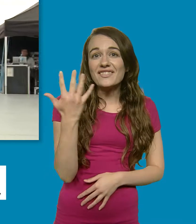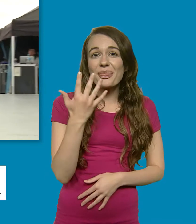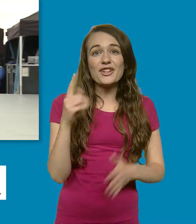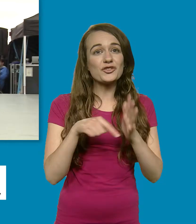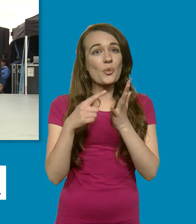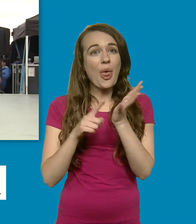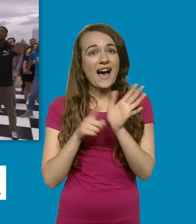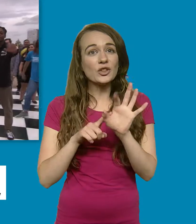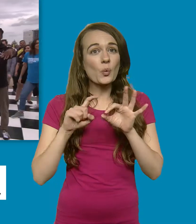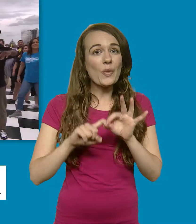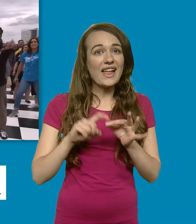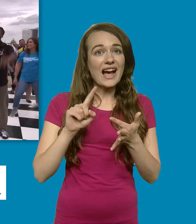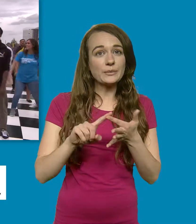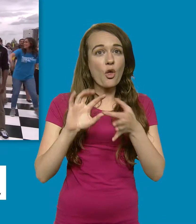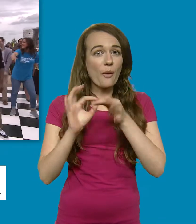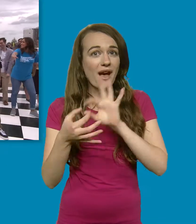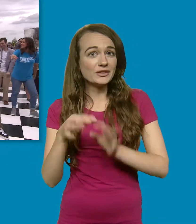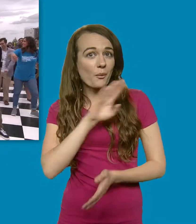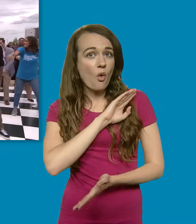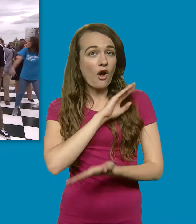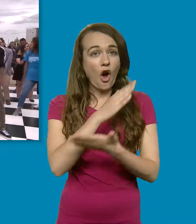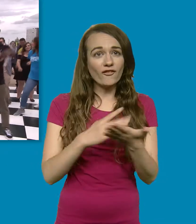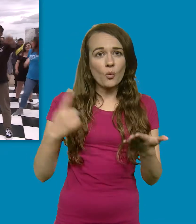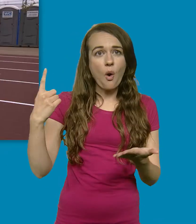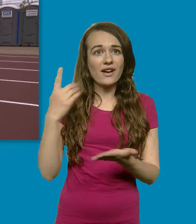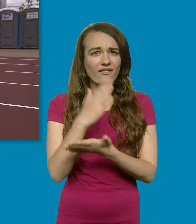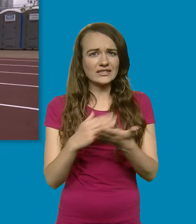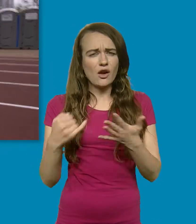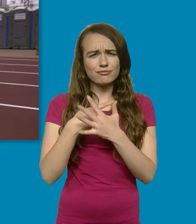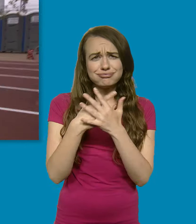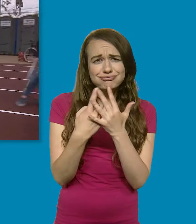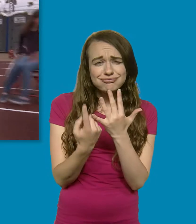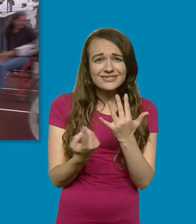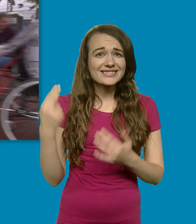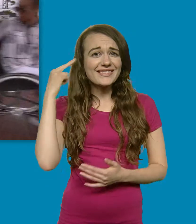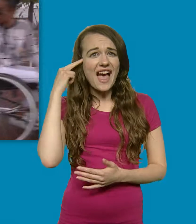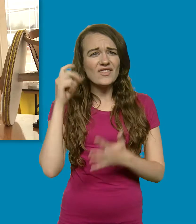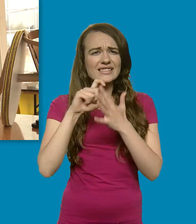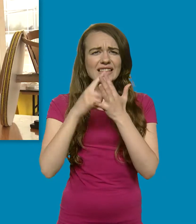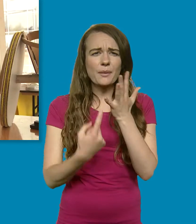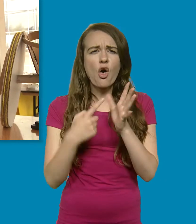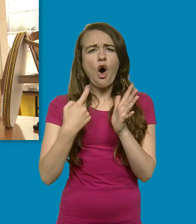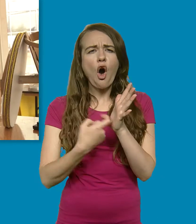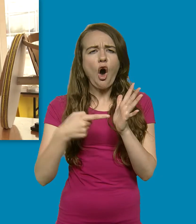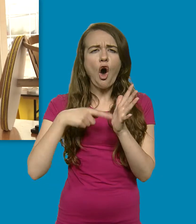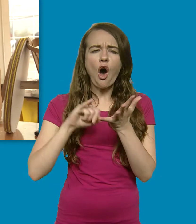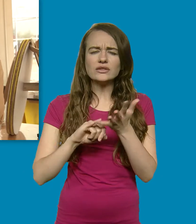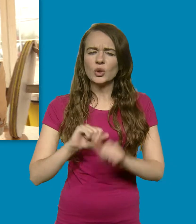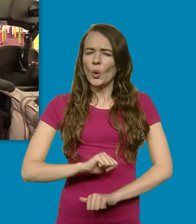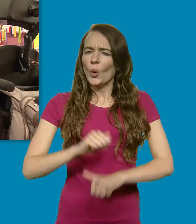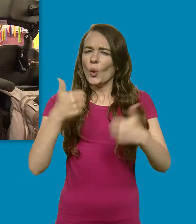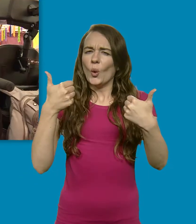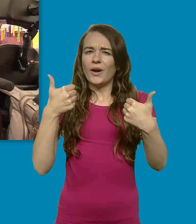at Queen Elizabeth Olympic Park from 1.30 to 6.30 p.m. the lineup of Deaf and Disability